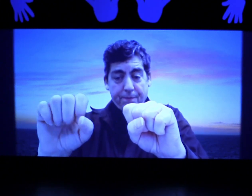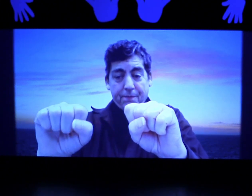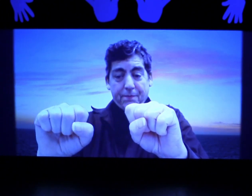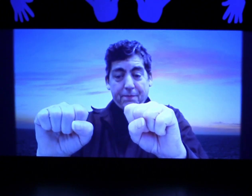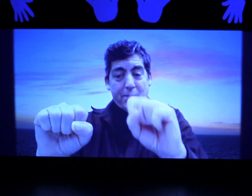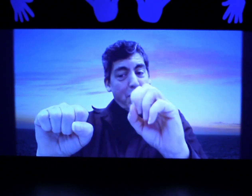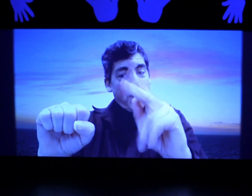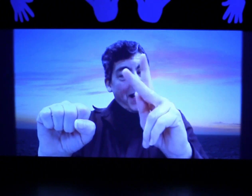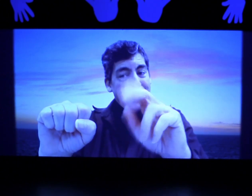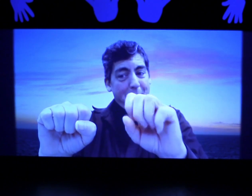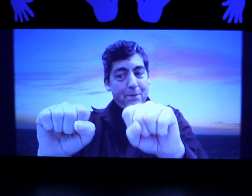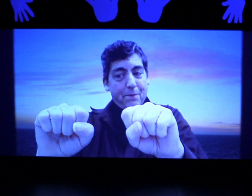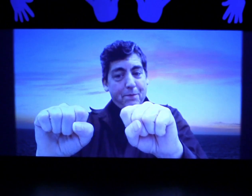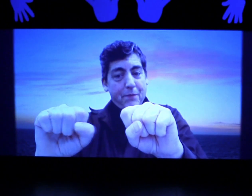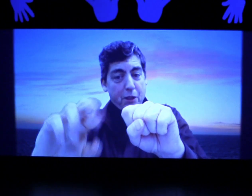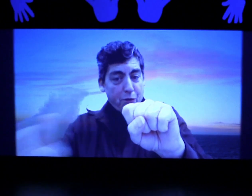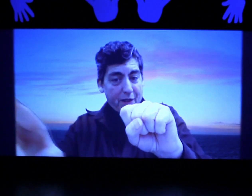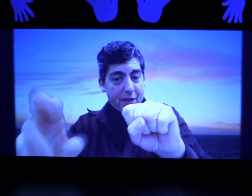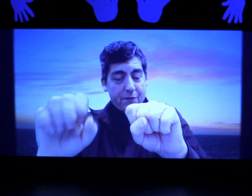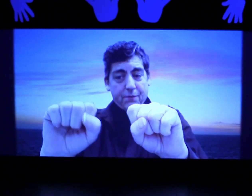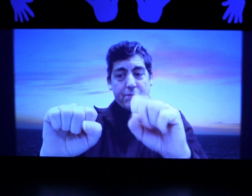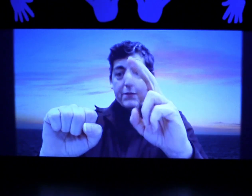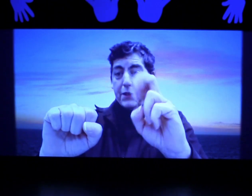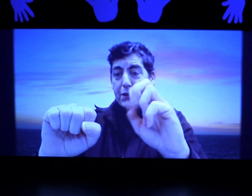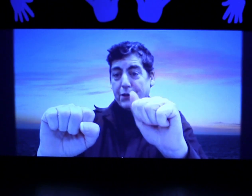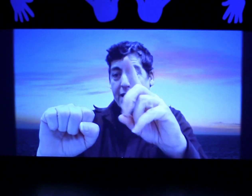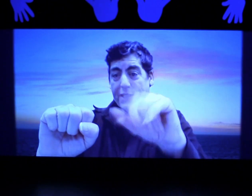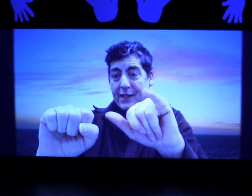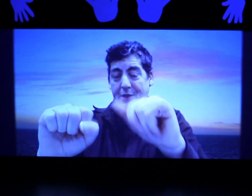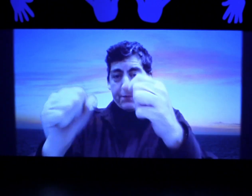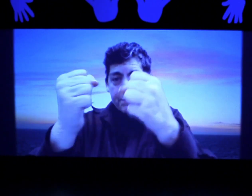Okay, Okay, are you ready? ready.